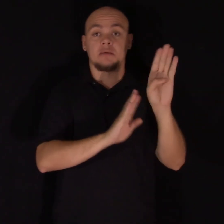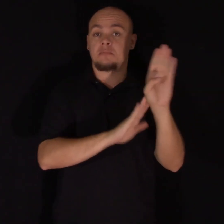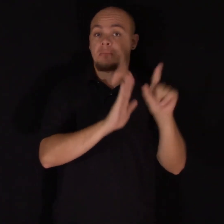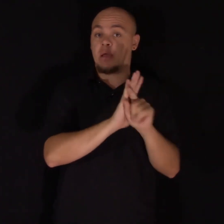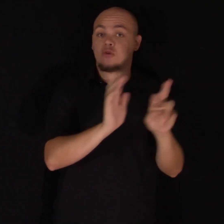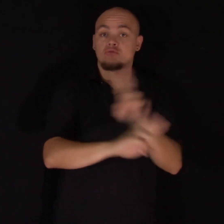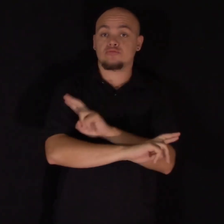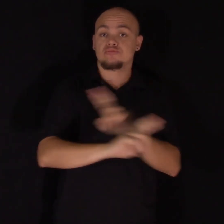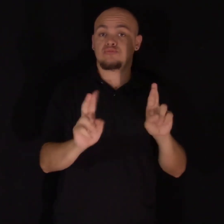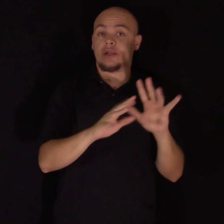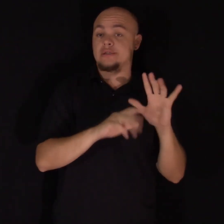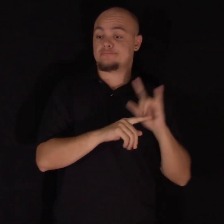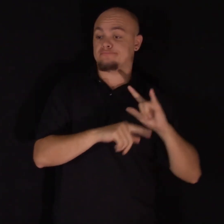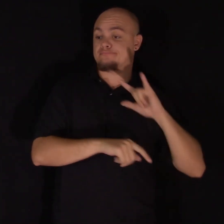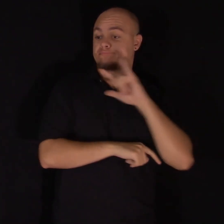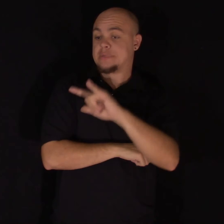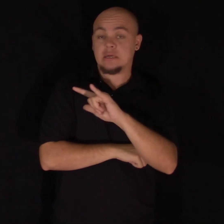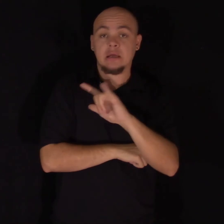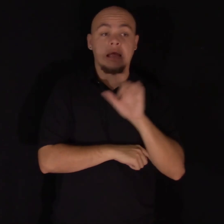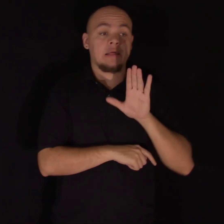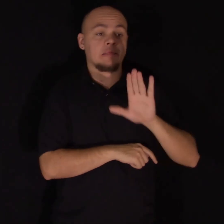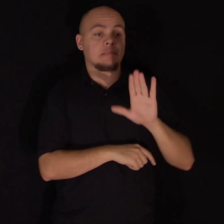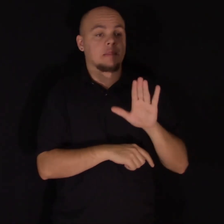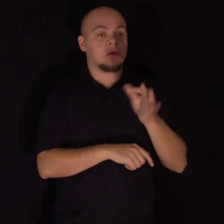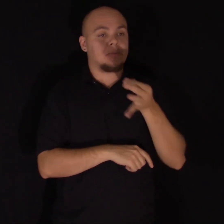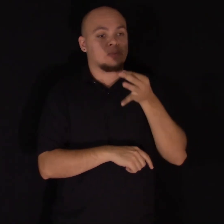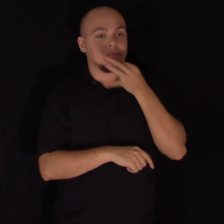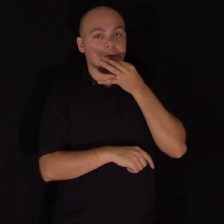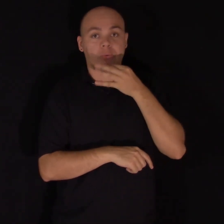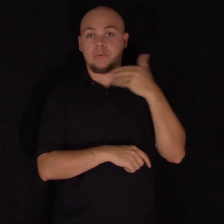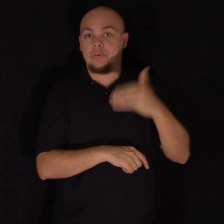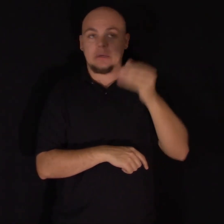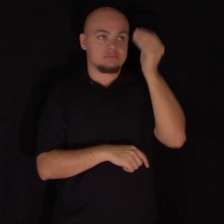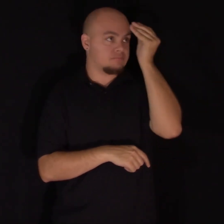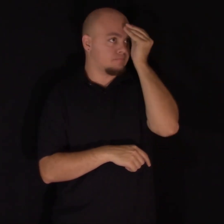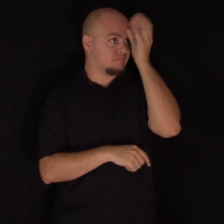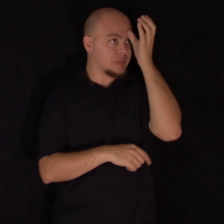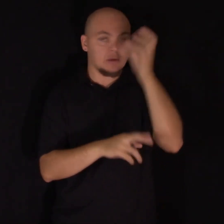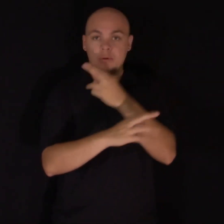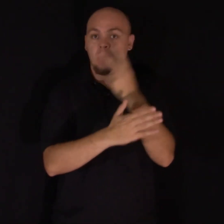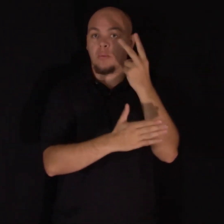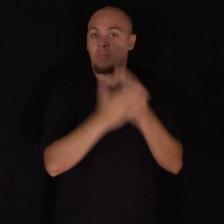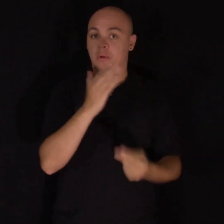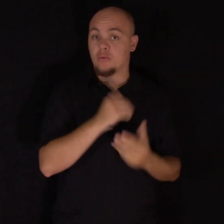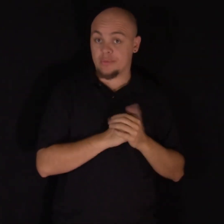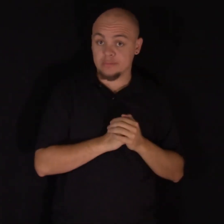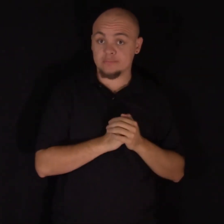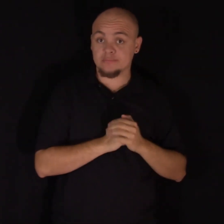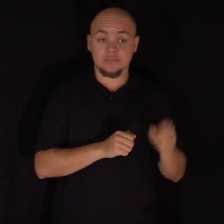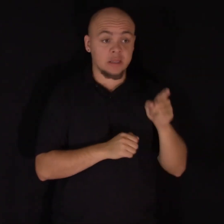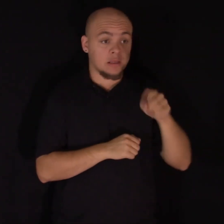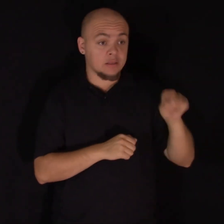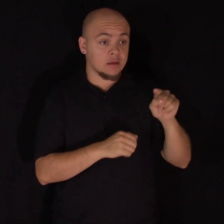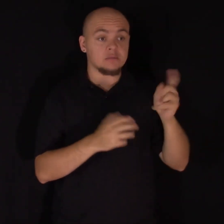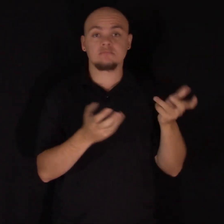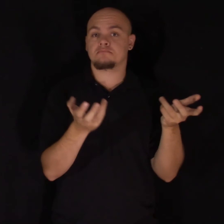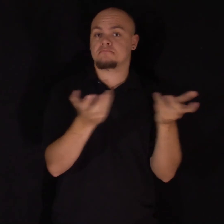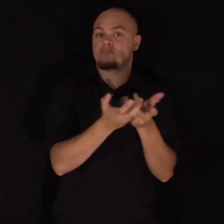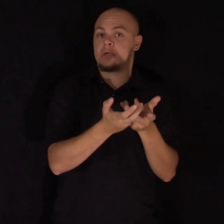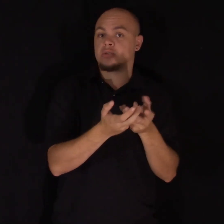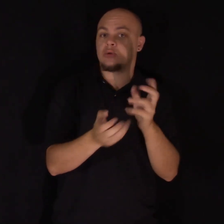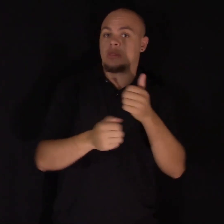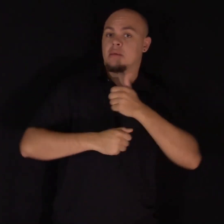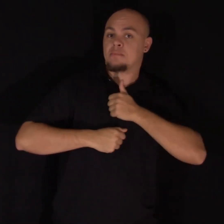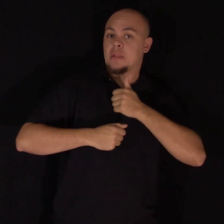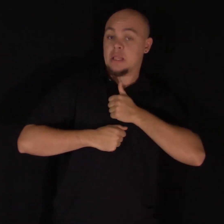ready to go with the expertise. And then we need to pair those medical people with the military,